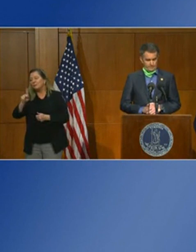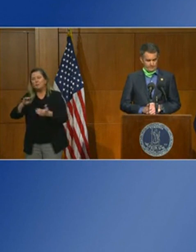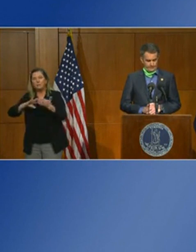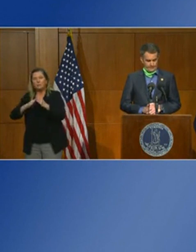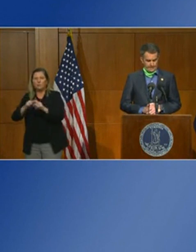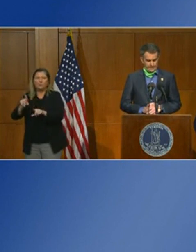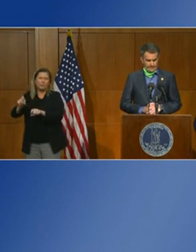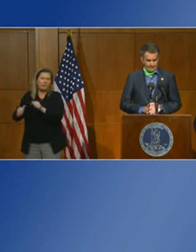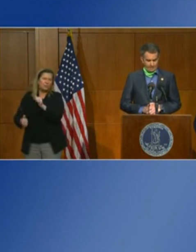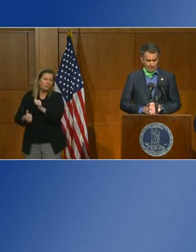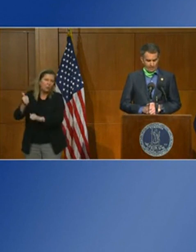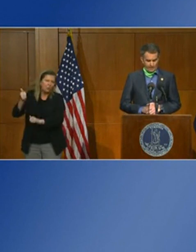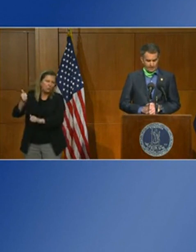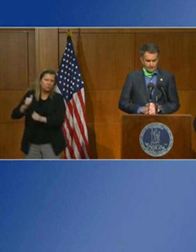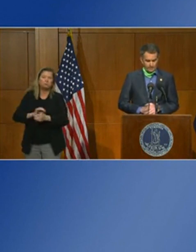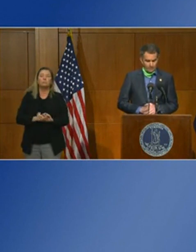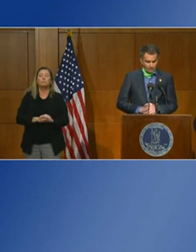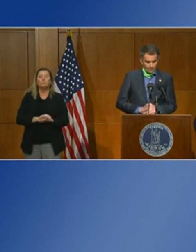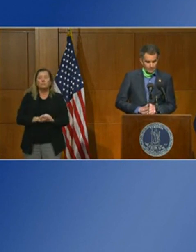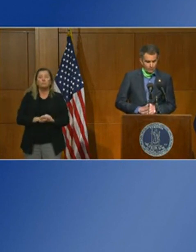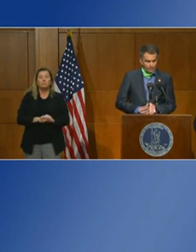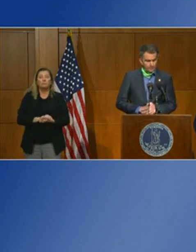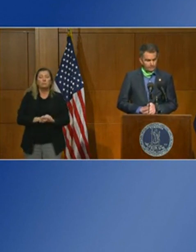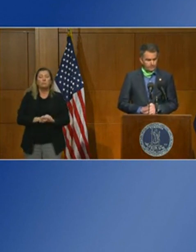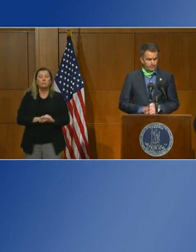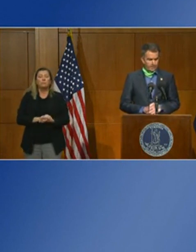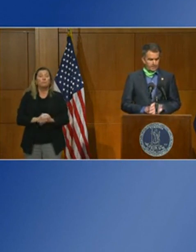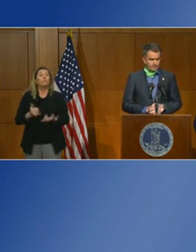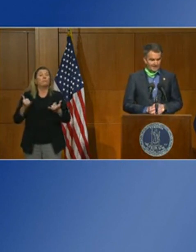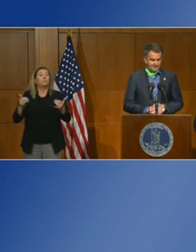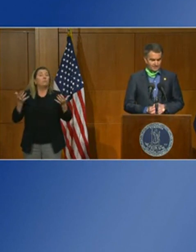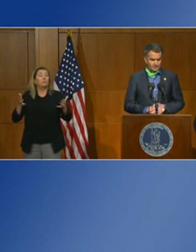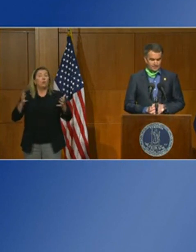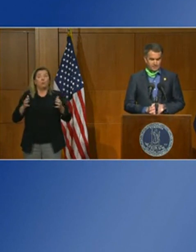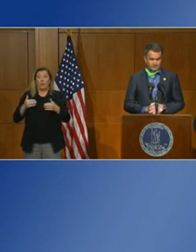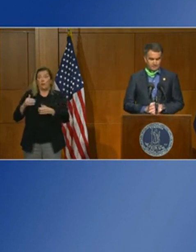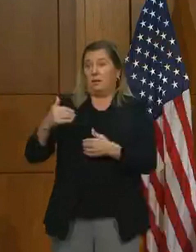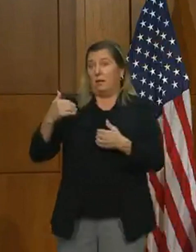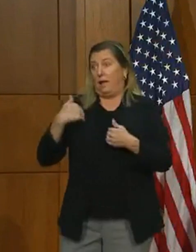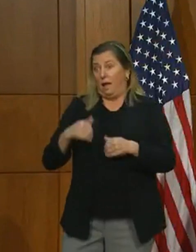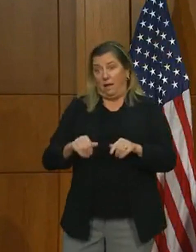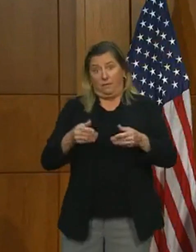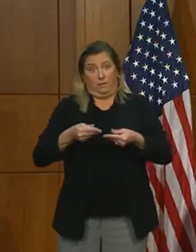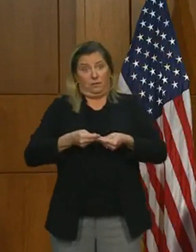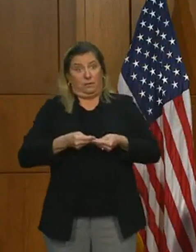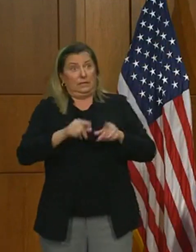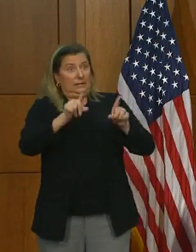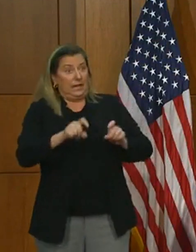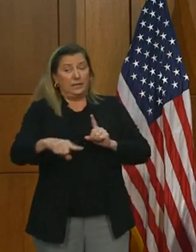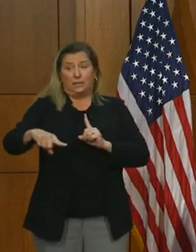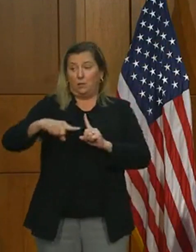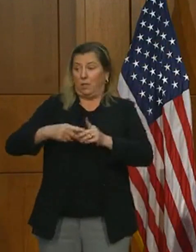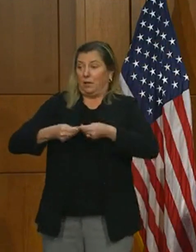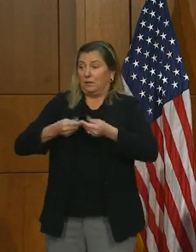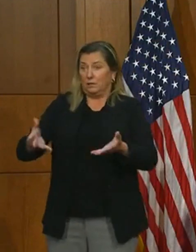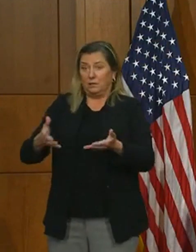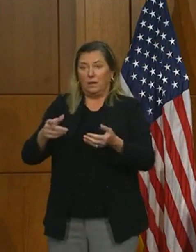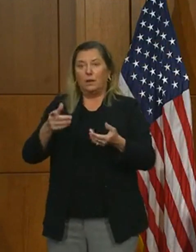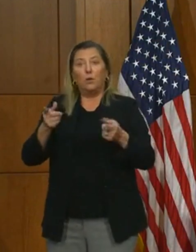most. They're already working to pair testing with distribution of these materials in